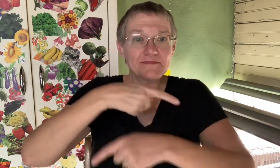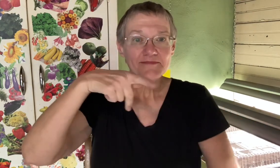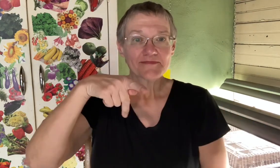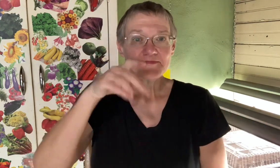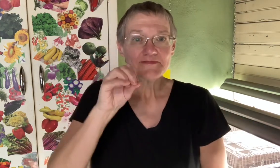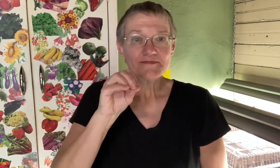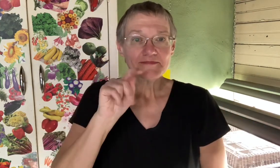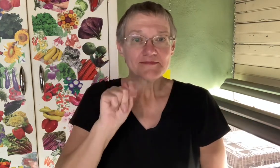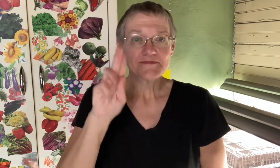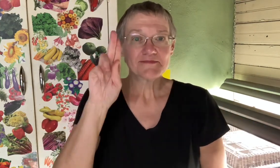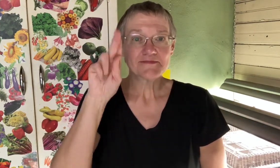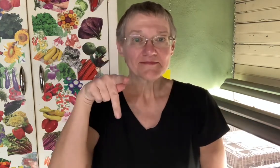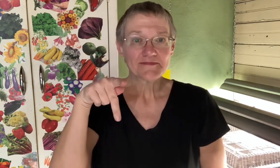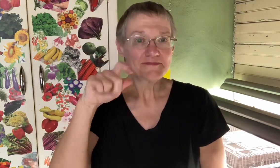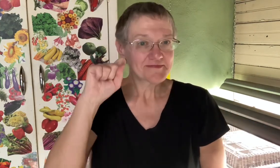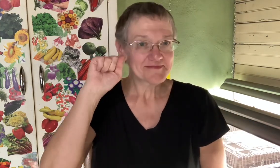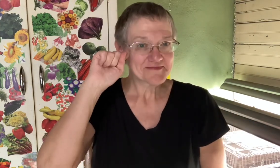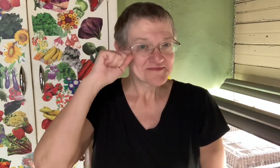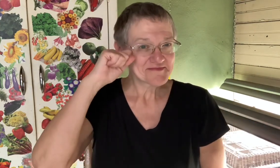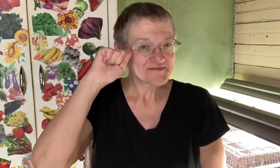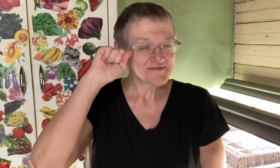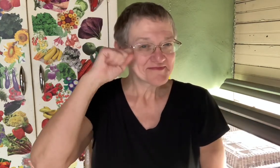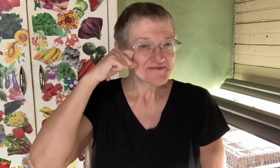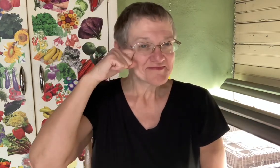Today we're going to pot up onions.